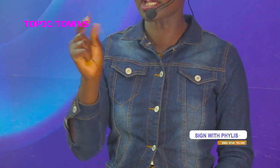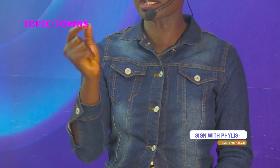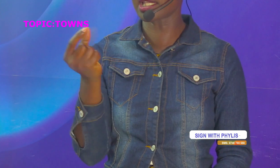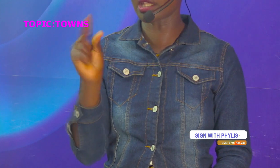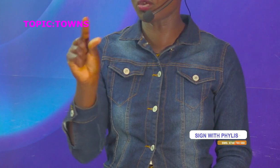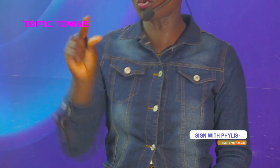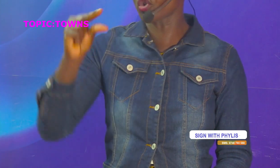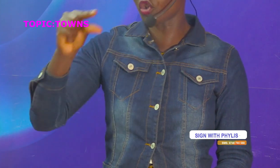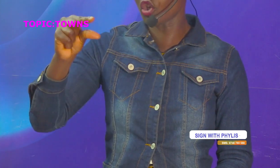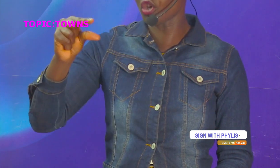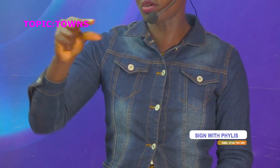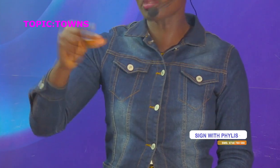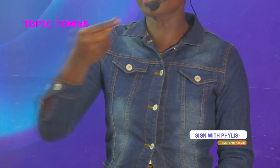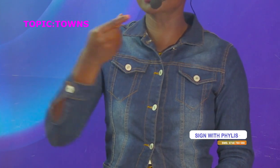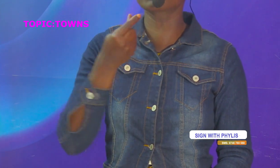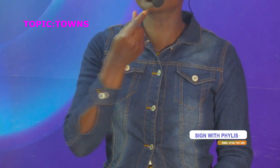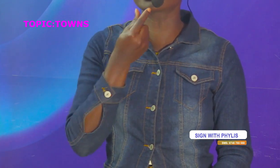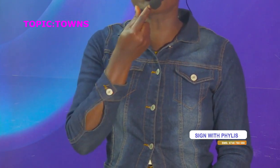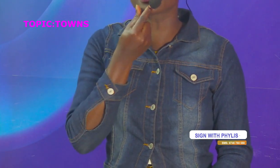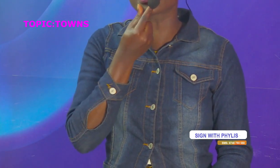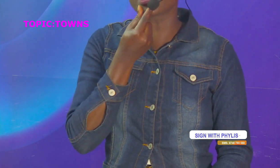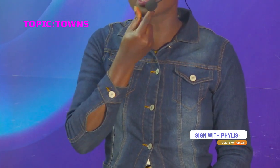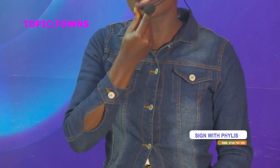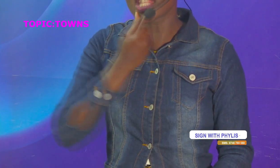U or a G. You're making it, you're just tapping here. Nyanza,